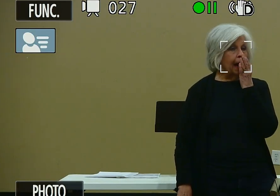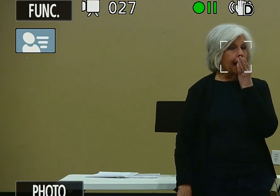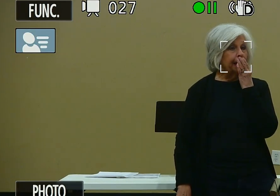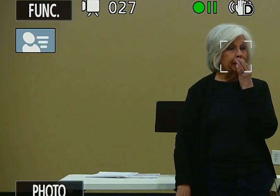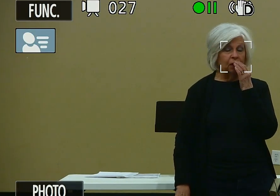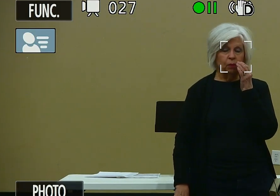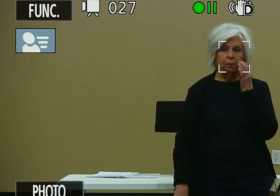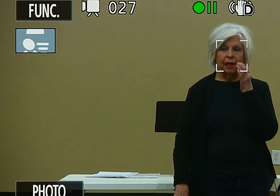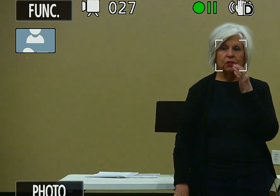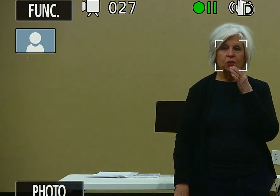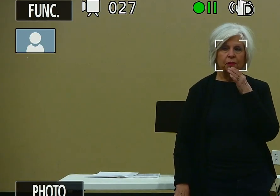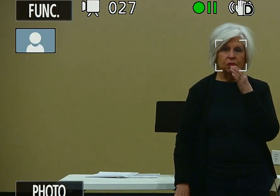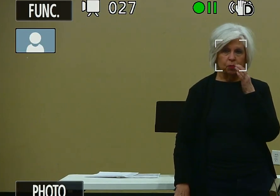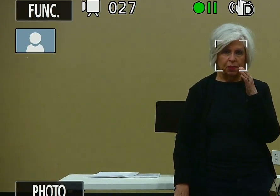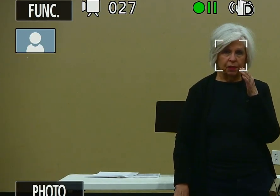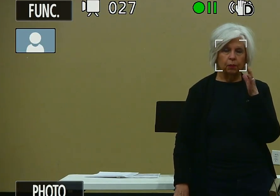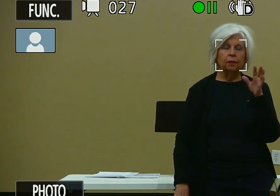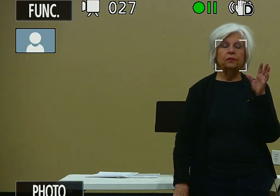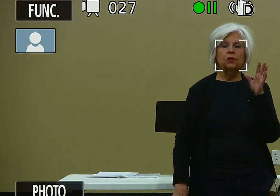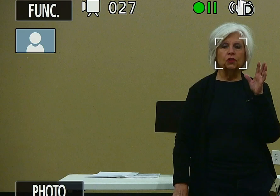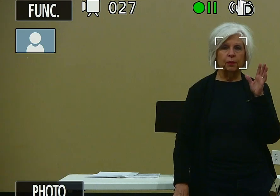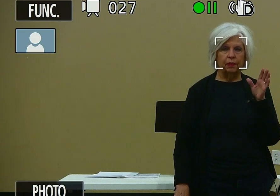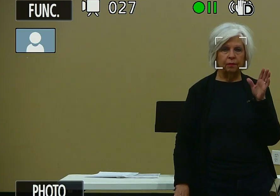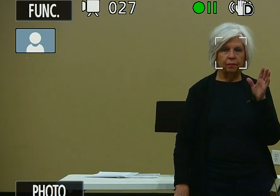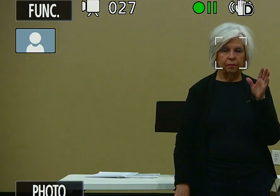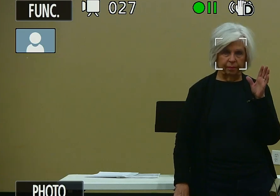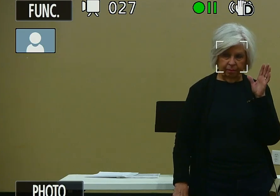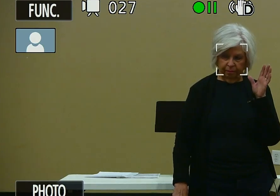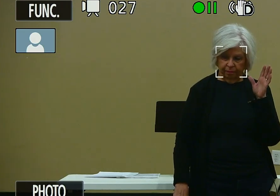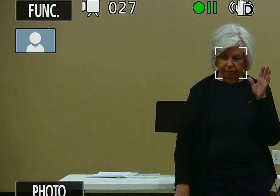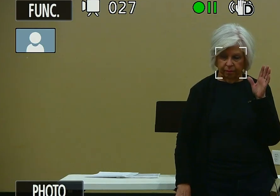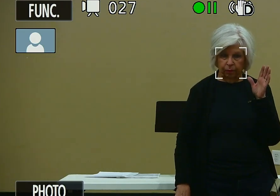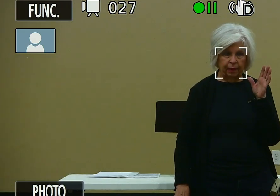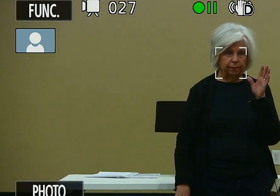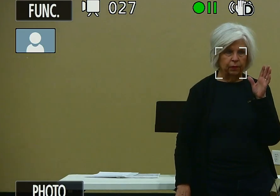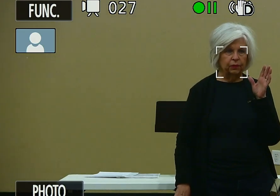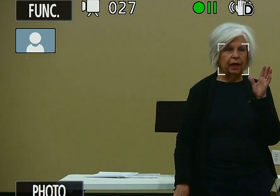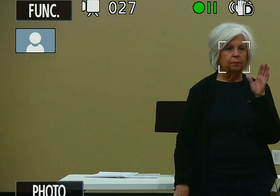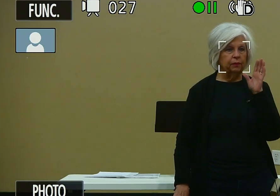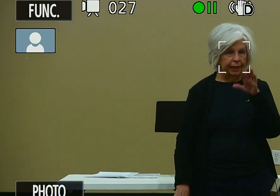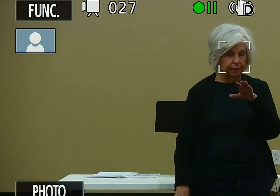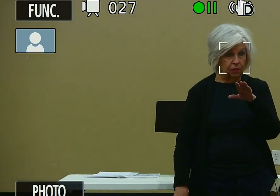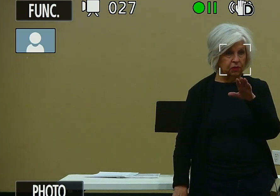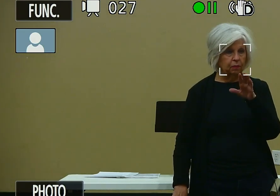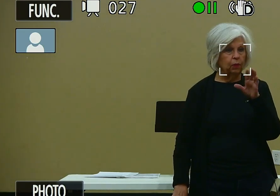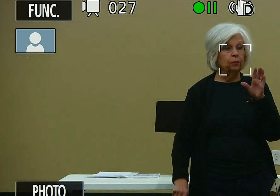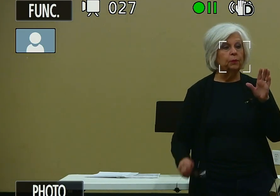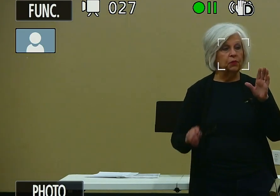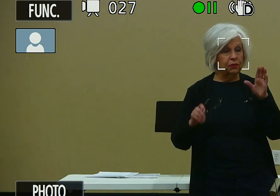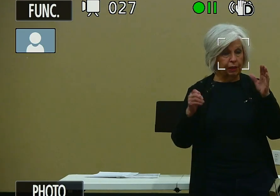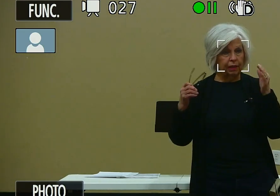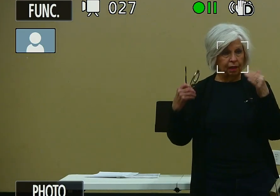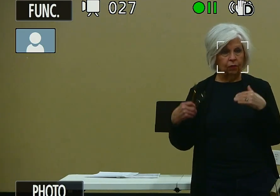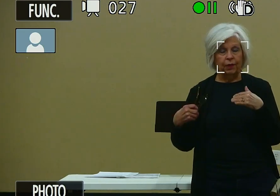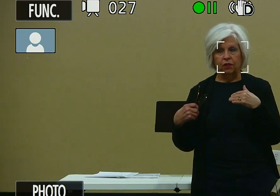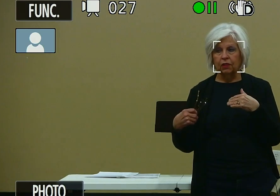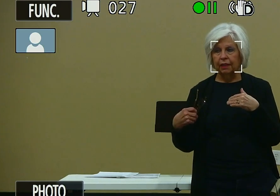You know, when pastor is preaching, well, usually when we're not playing music, when we're singing congregationally,